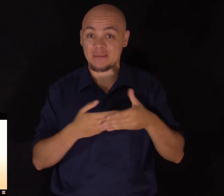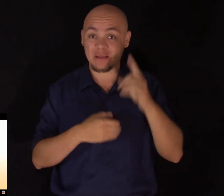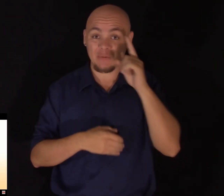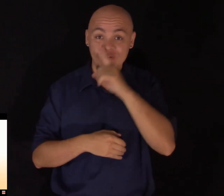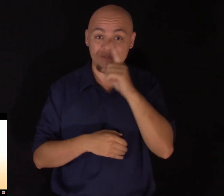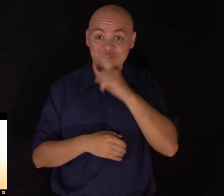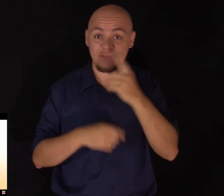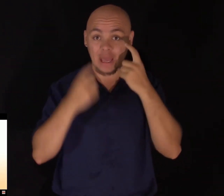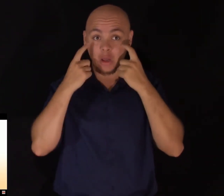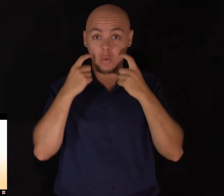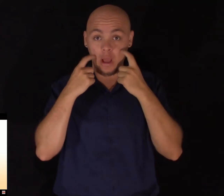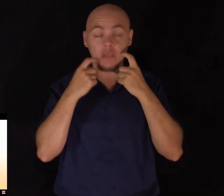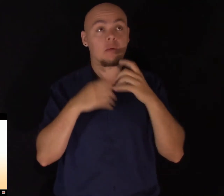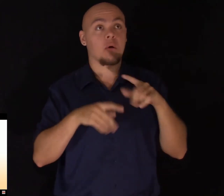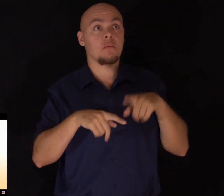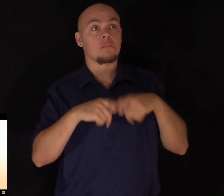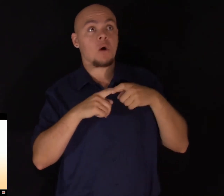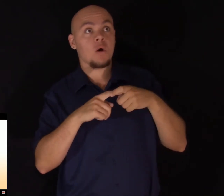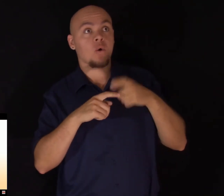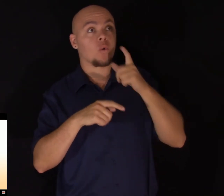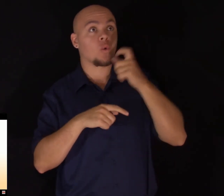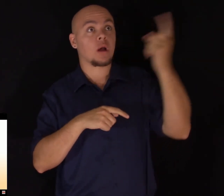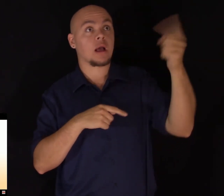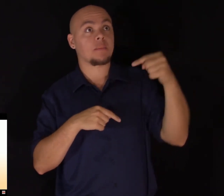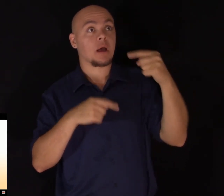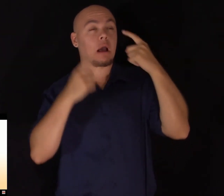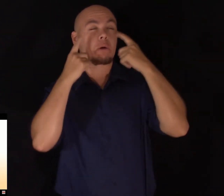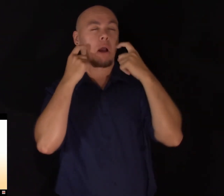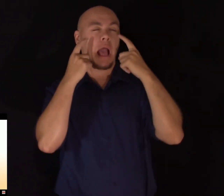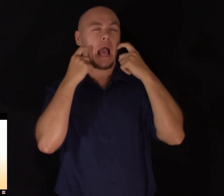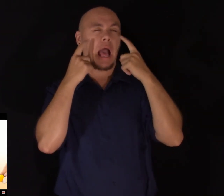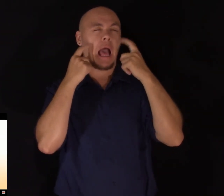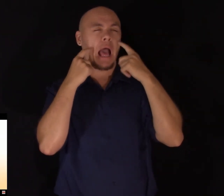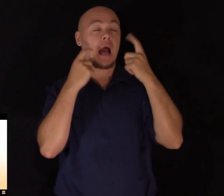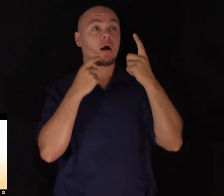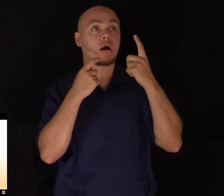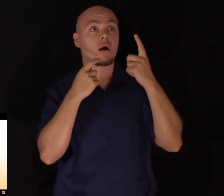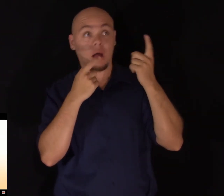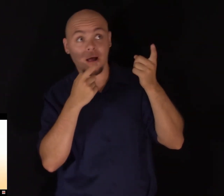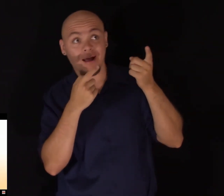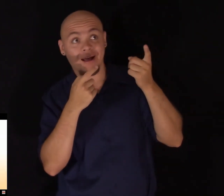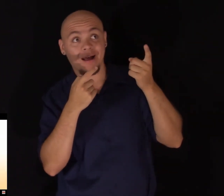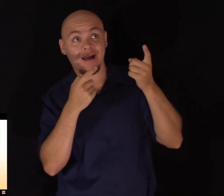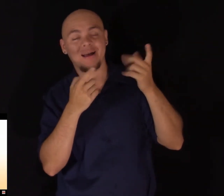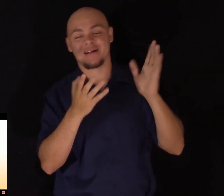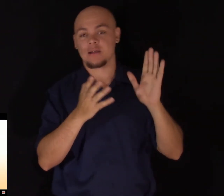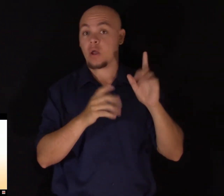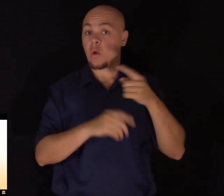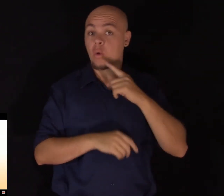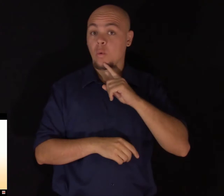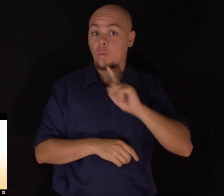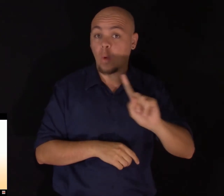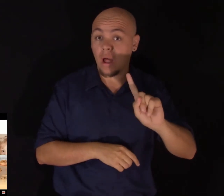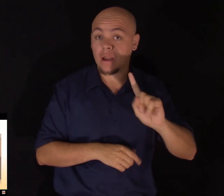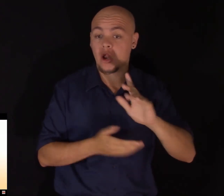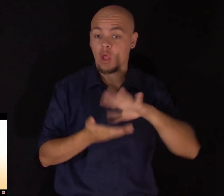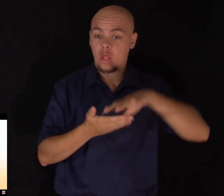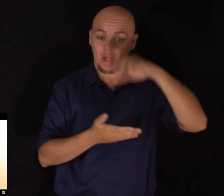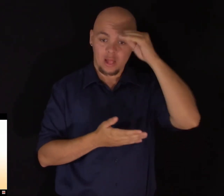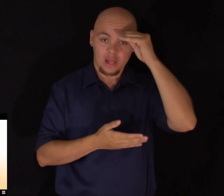cry, pause, wait to see who's coming, and then go right back to crying. 1-year-olds learn concealment.